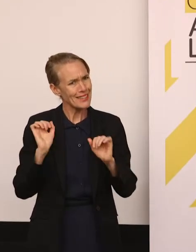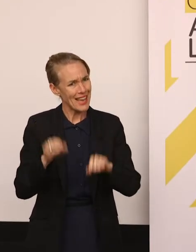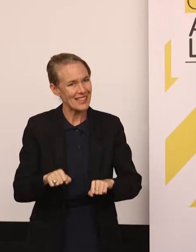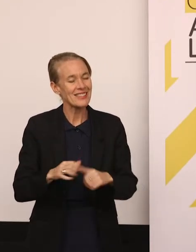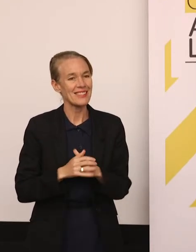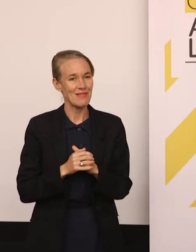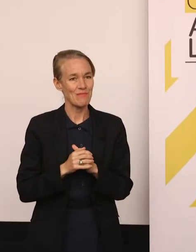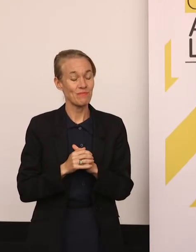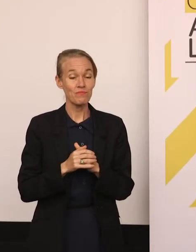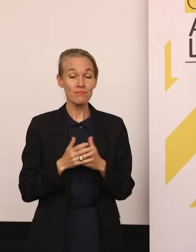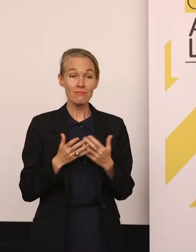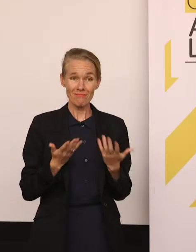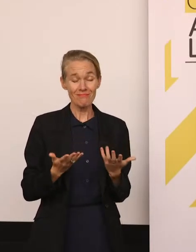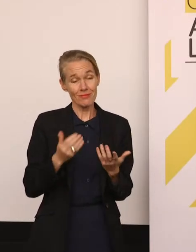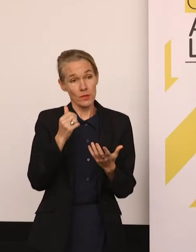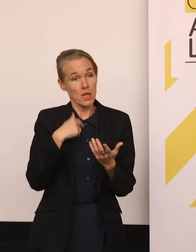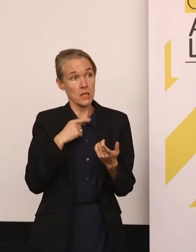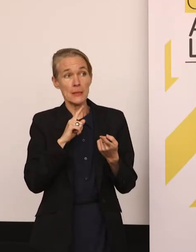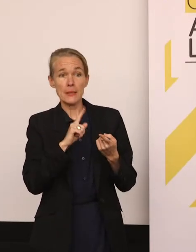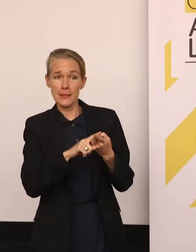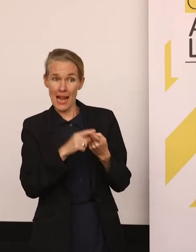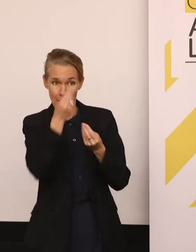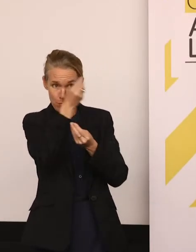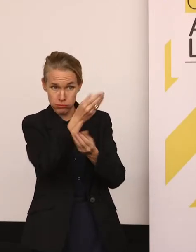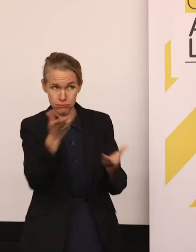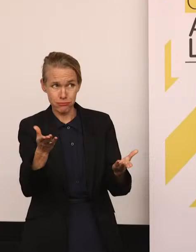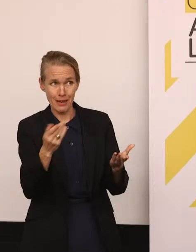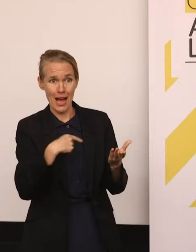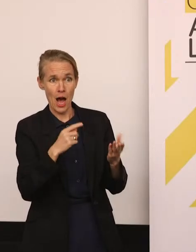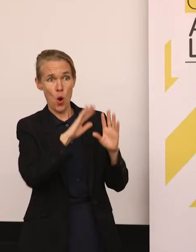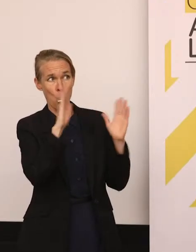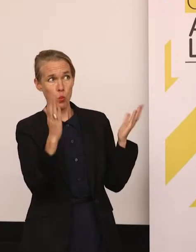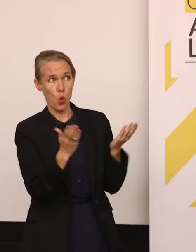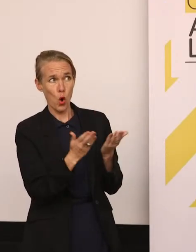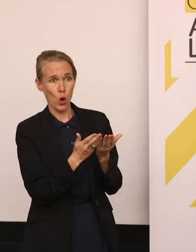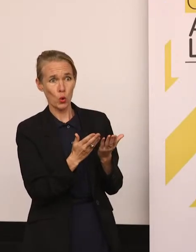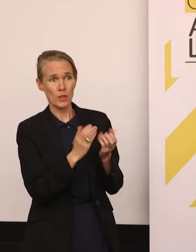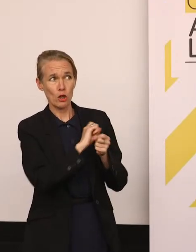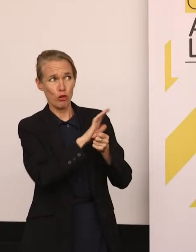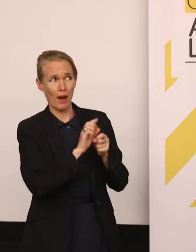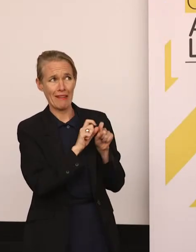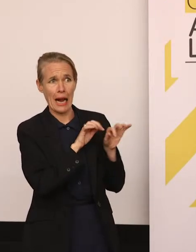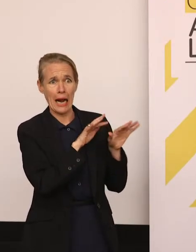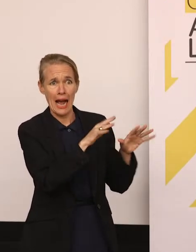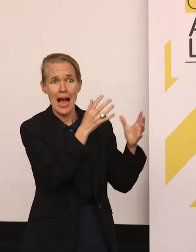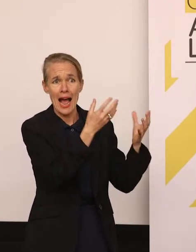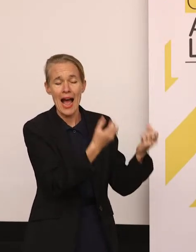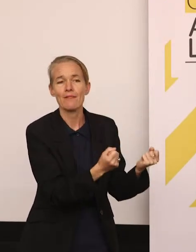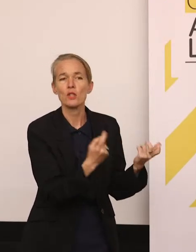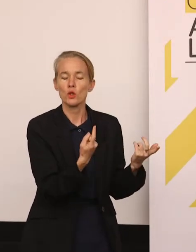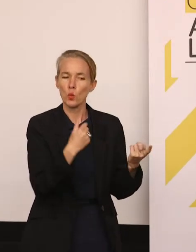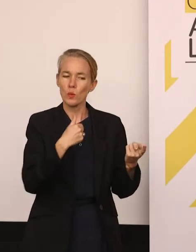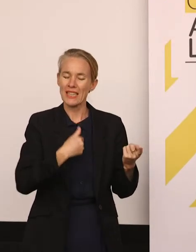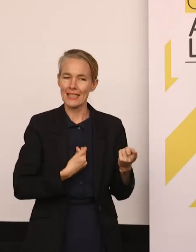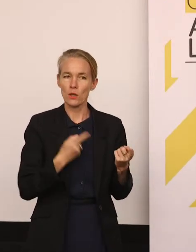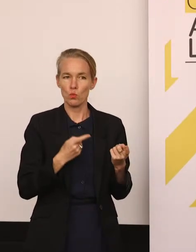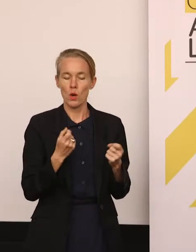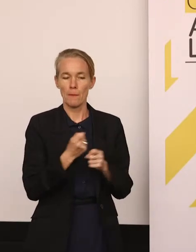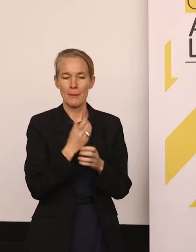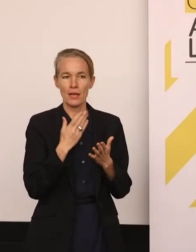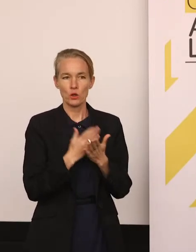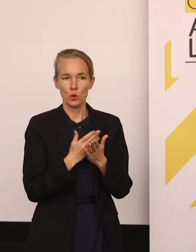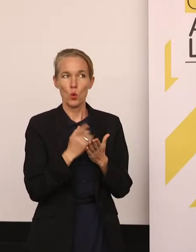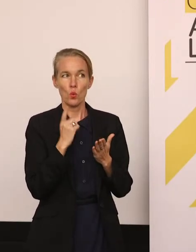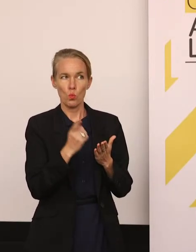said before, there is still a pandemic raging beyond our shores, and we need to make sure we're doing everything to keep